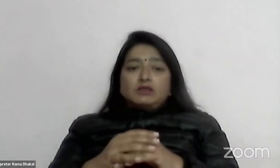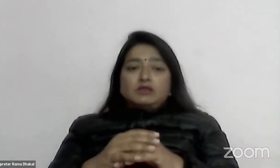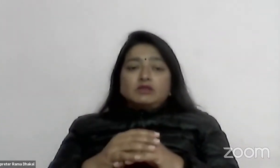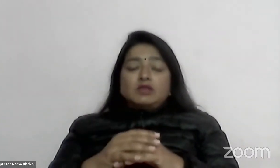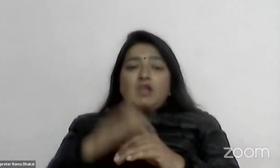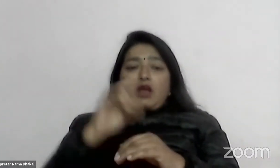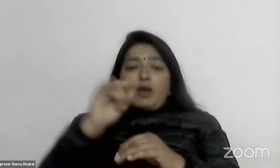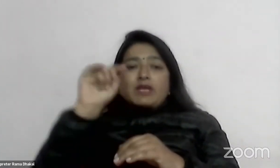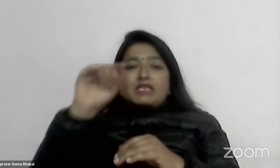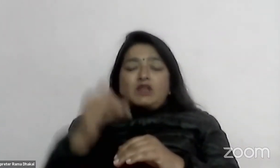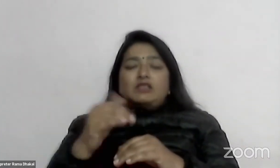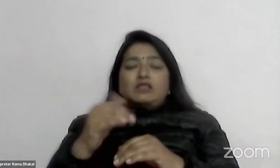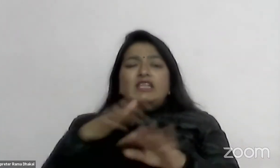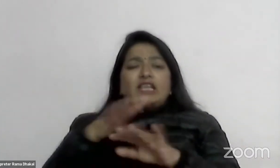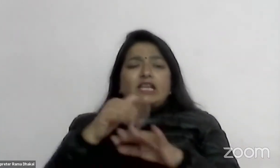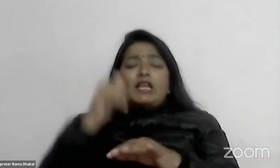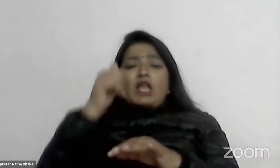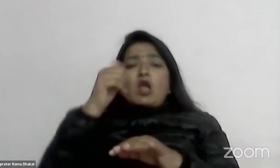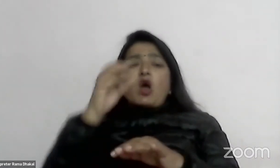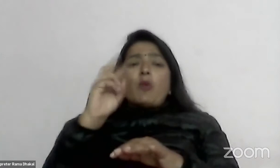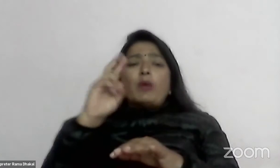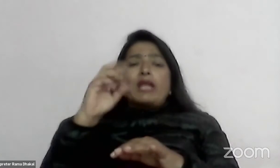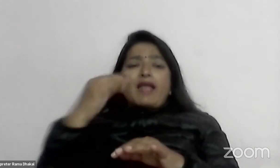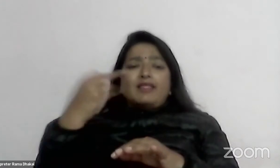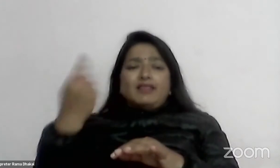due to a focus on criminalizing demand